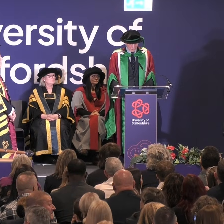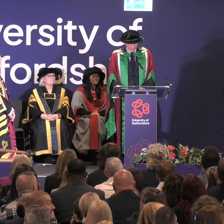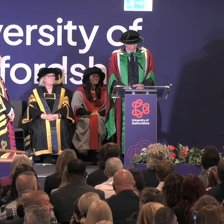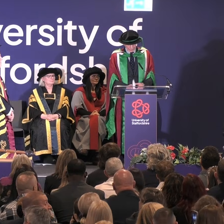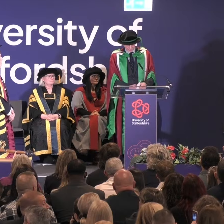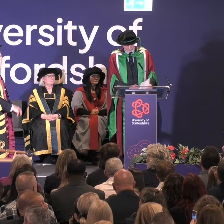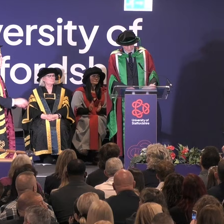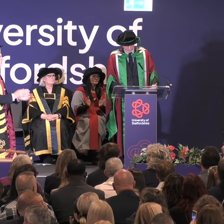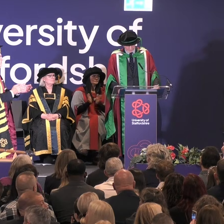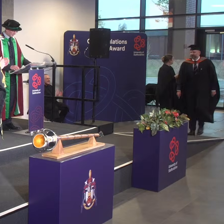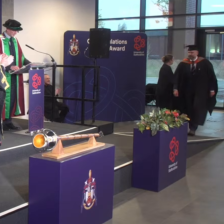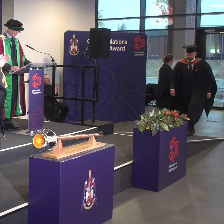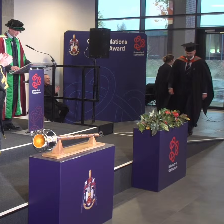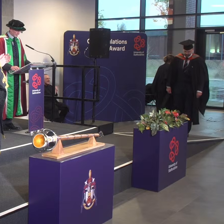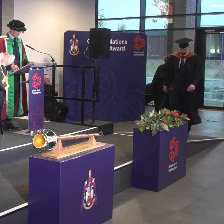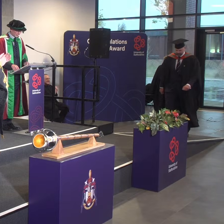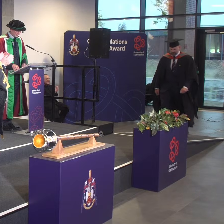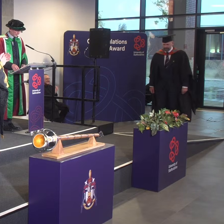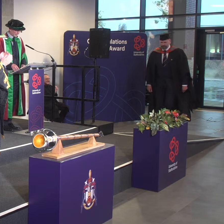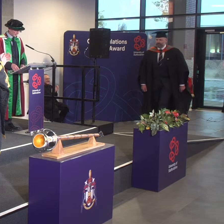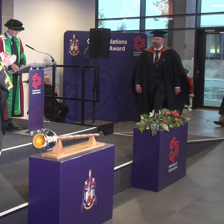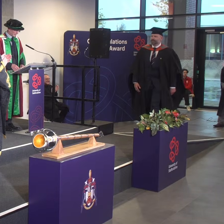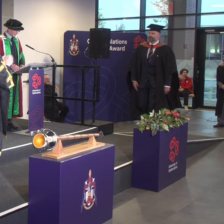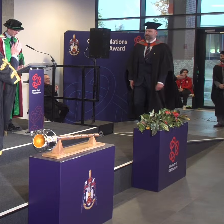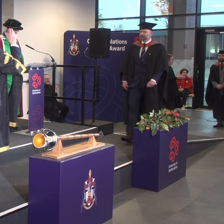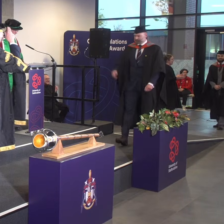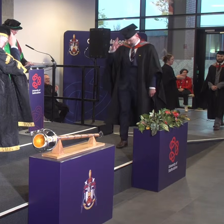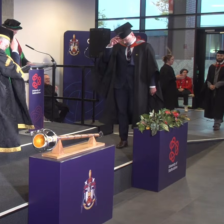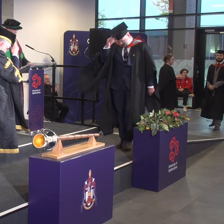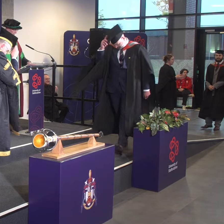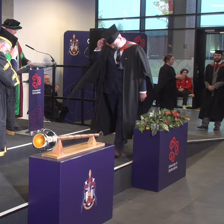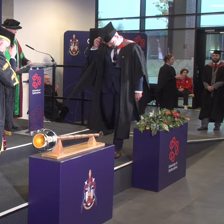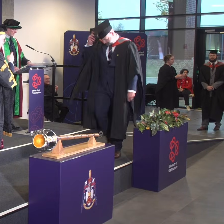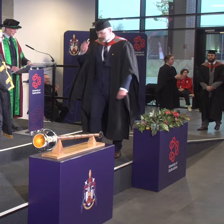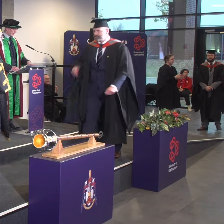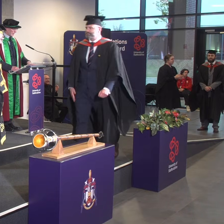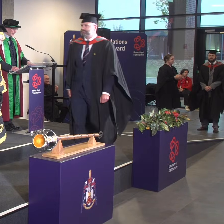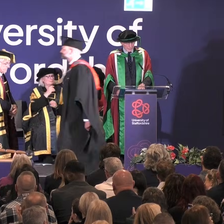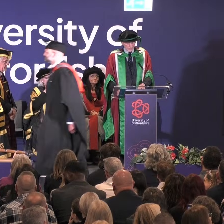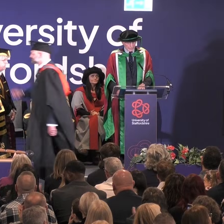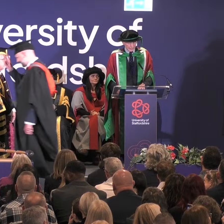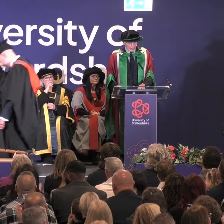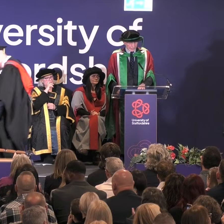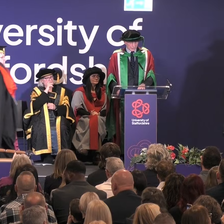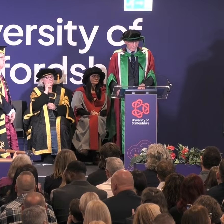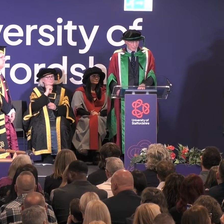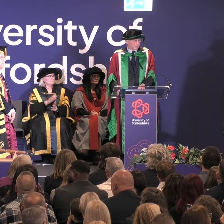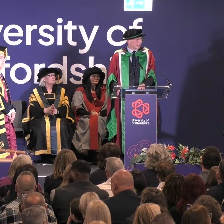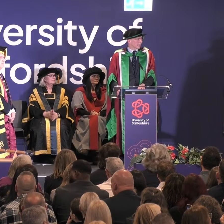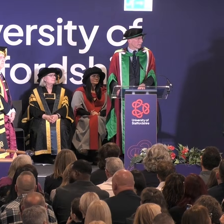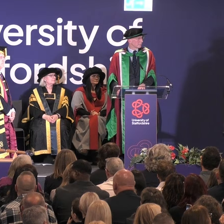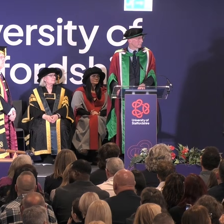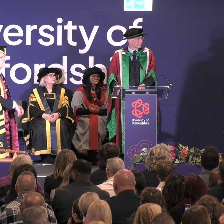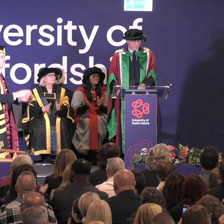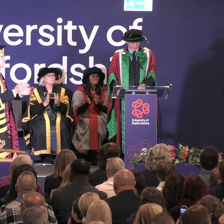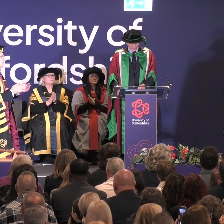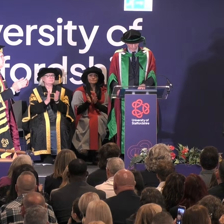James Lennon. Ethan